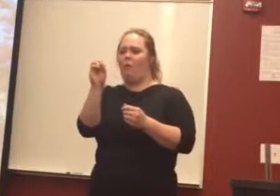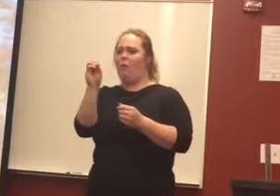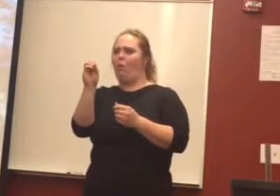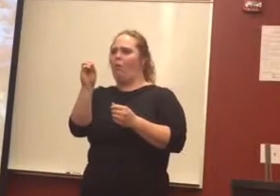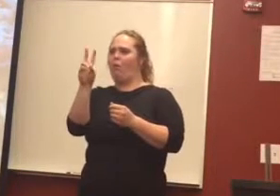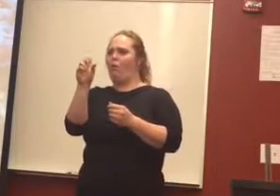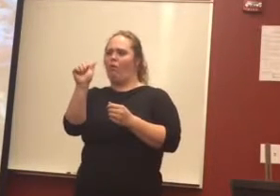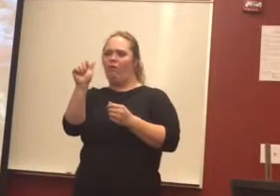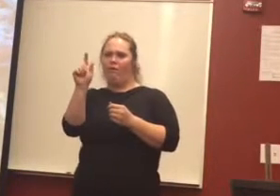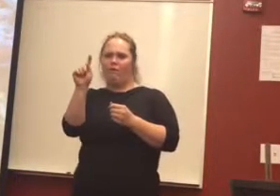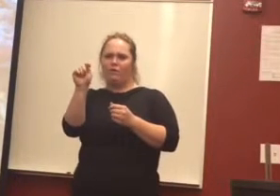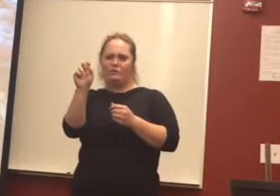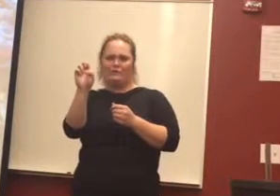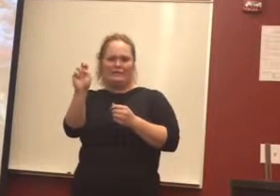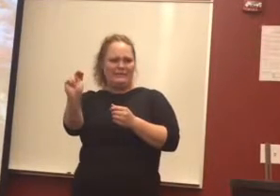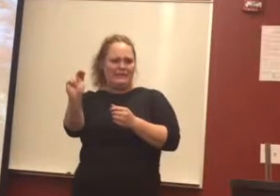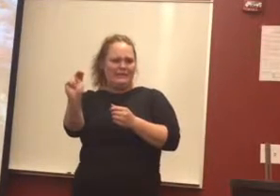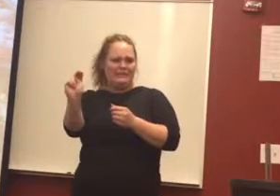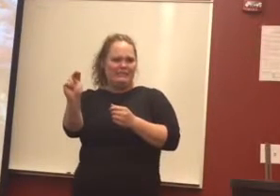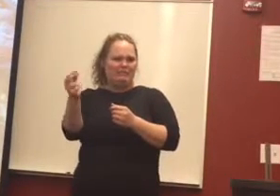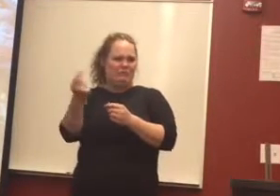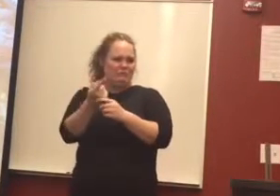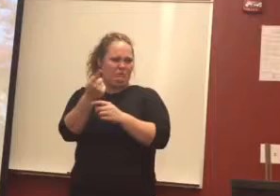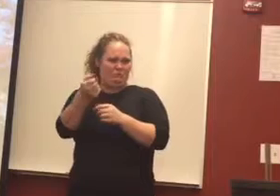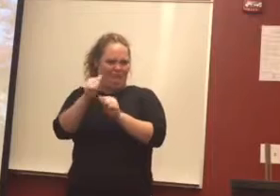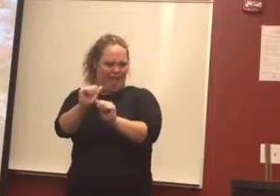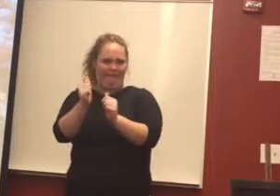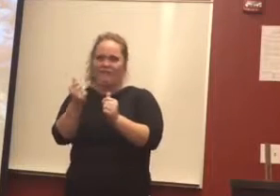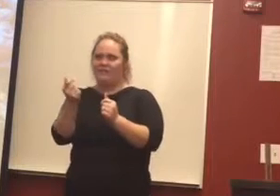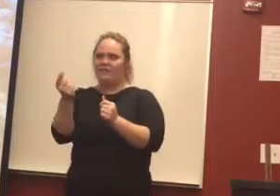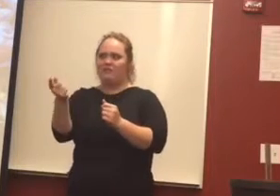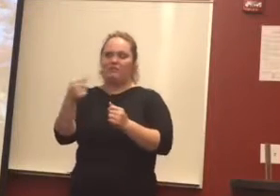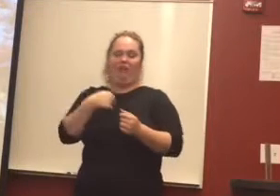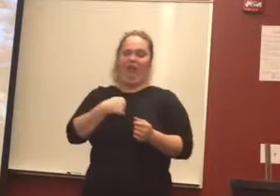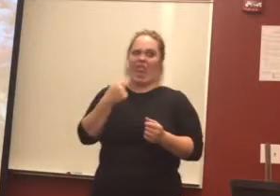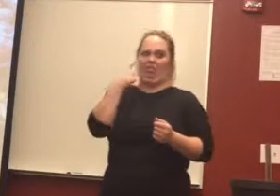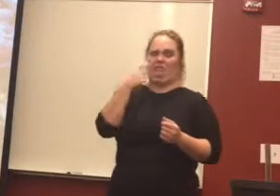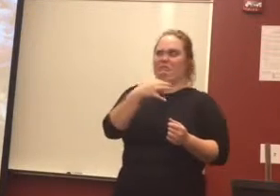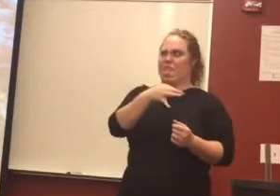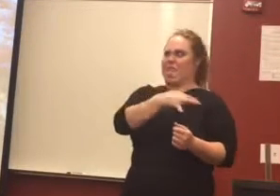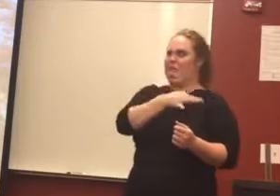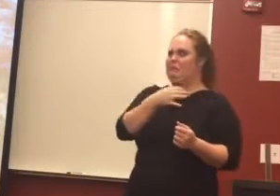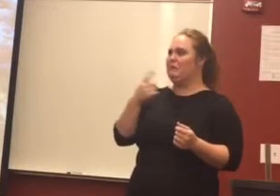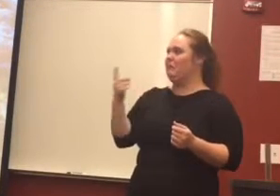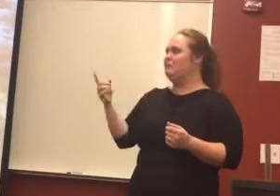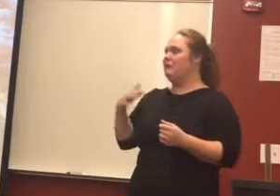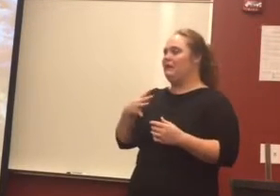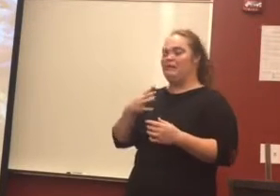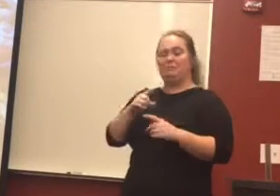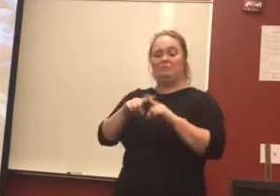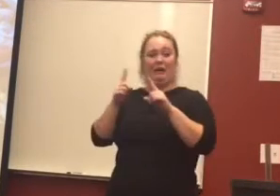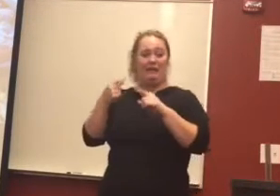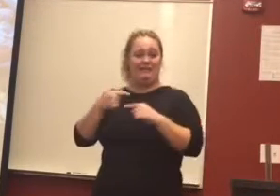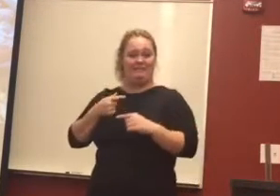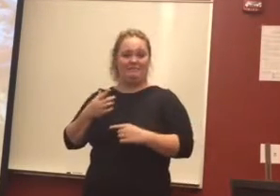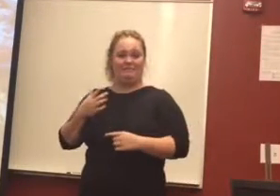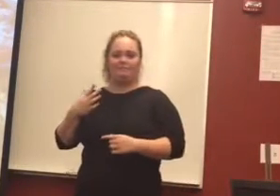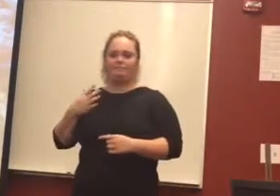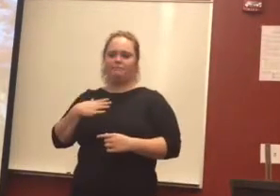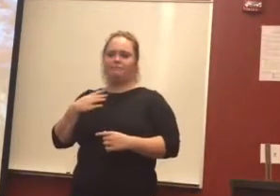milk our and translator, Ovaltine? Kim, had it at almost every meal. And I was just like, They kept trying to give it to me, and I'm like, no,